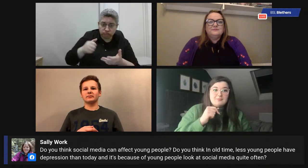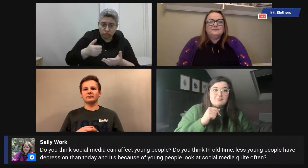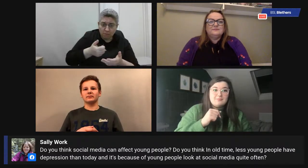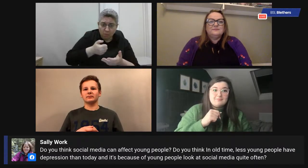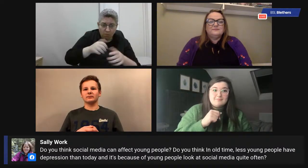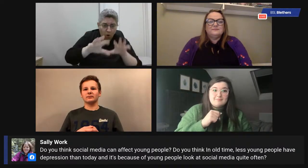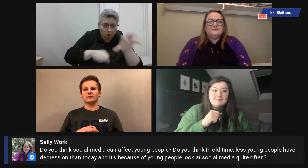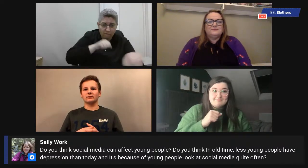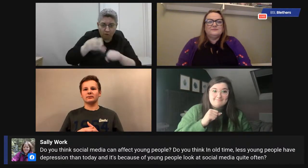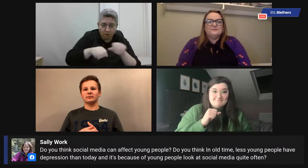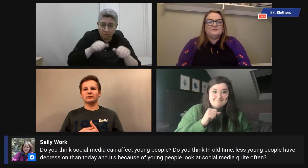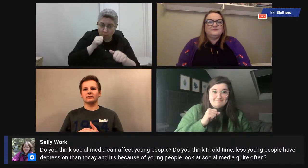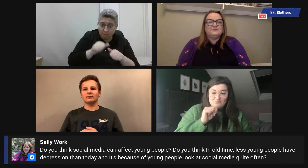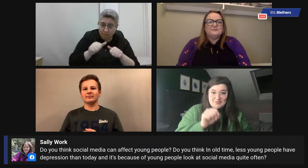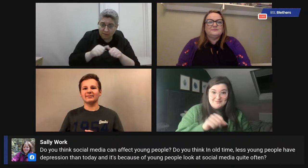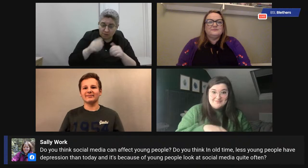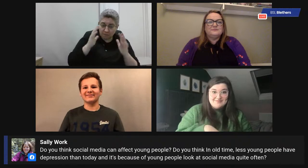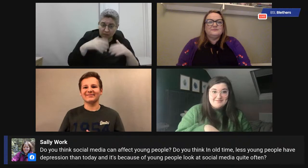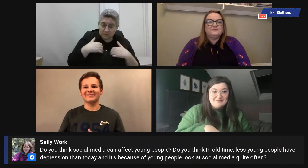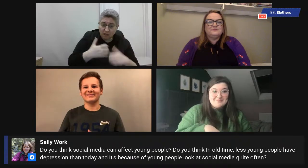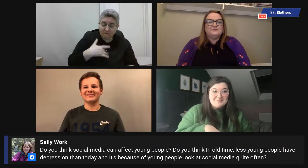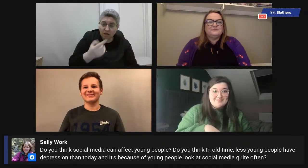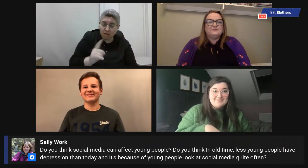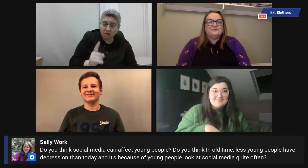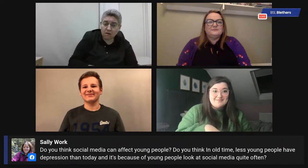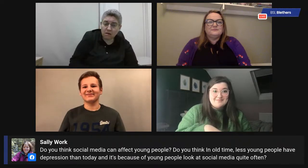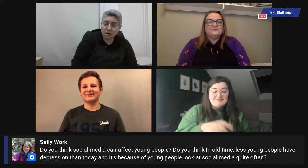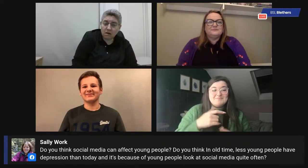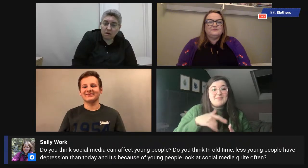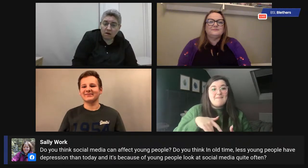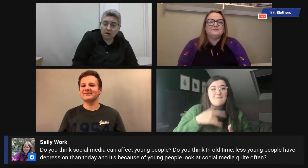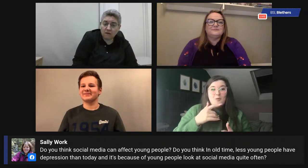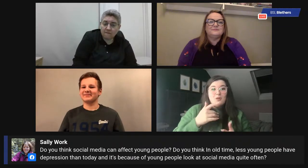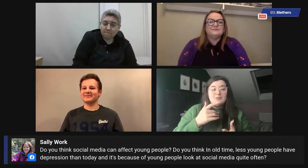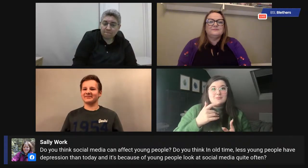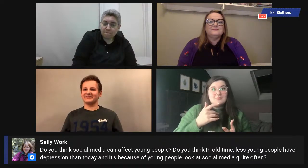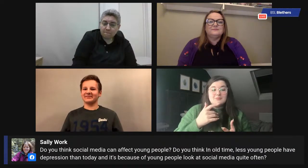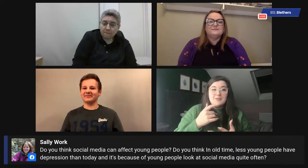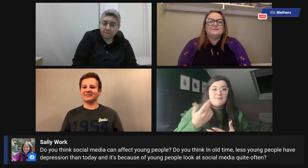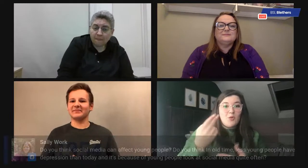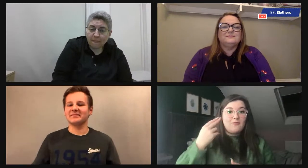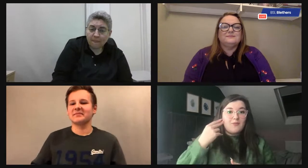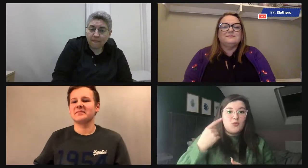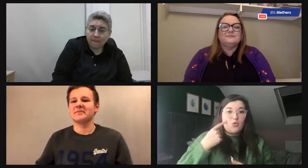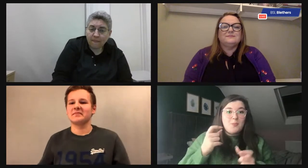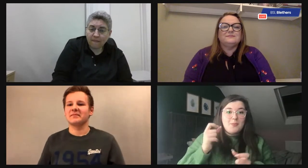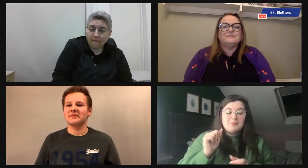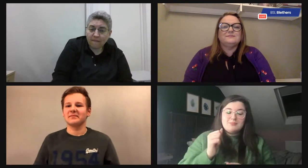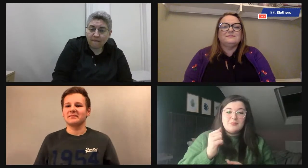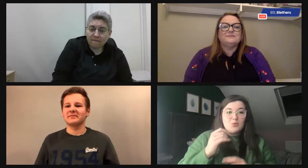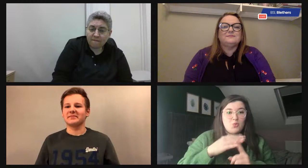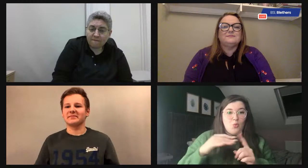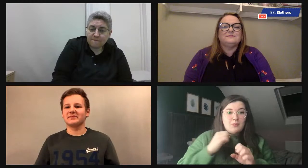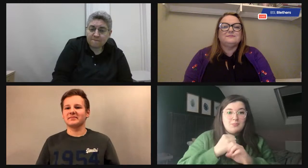than they do today because young people are looking at social media too much? What do you think about that? Well, I